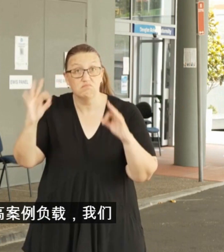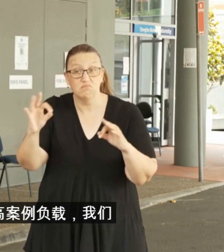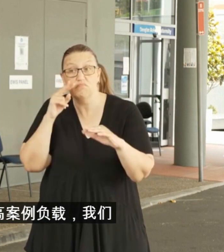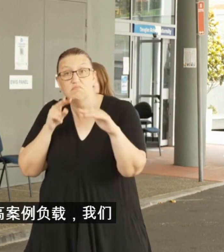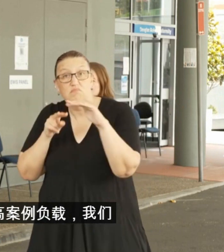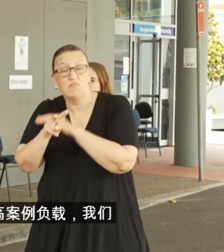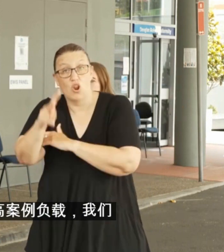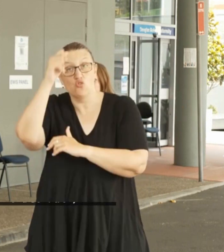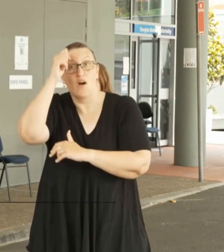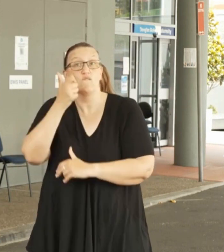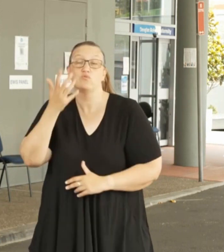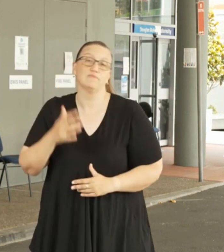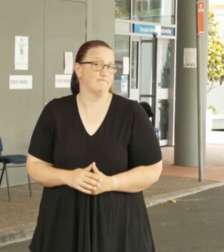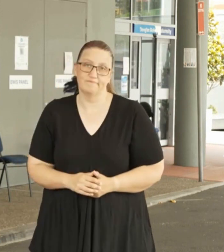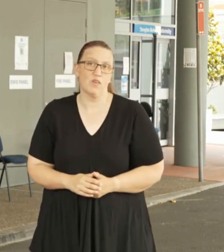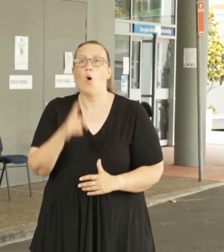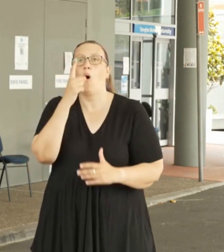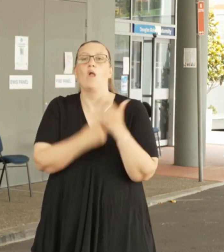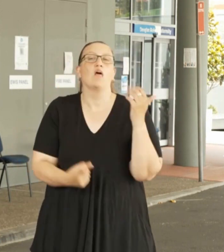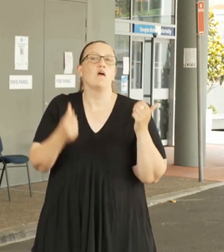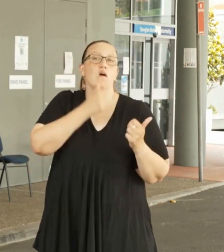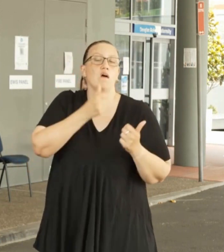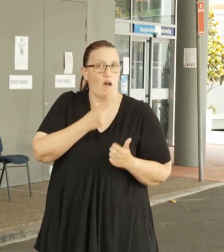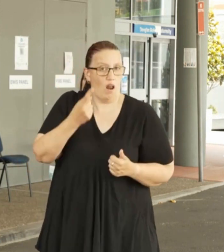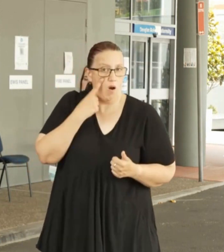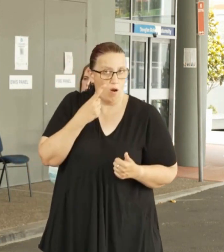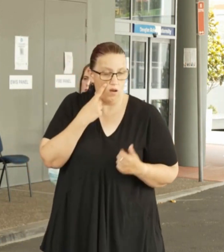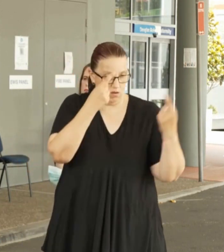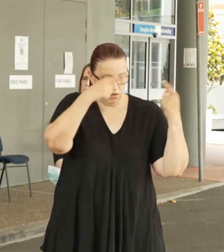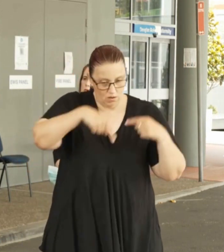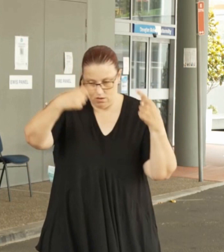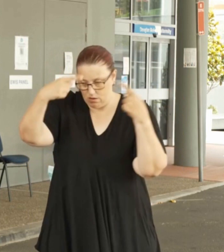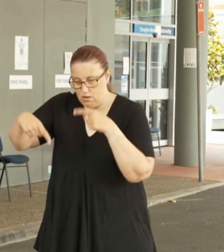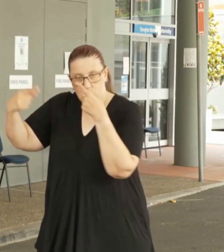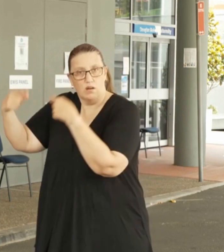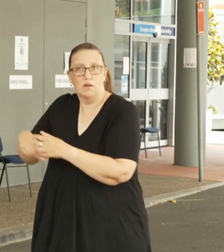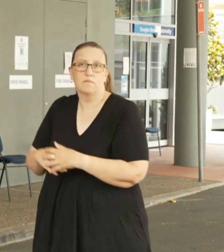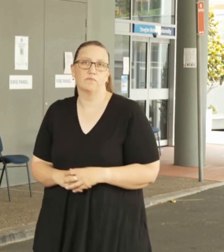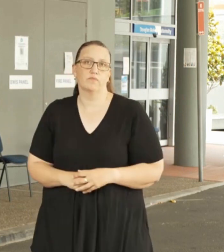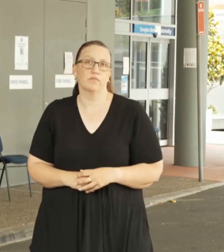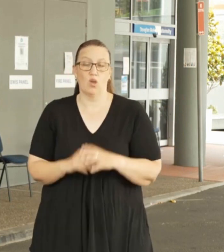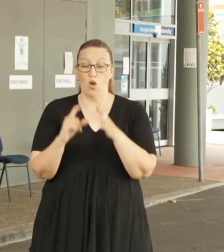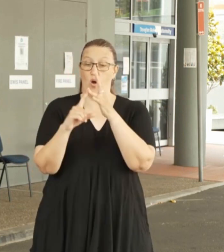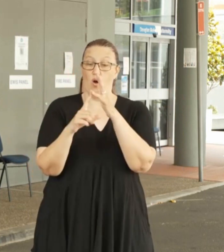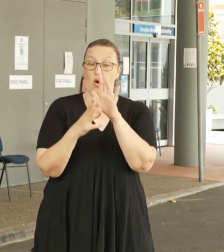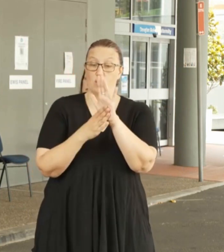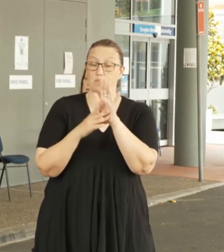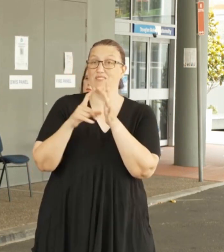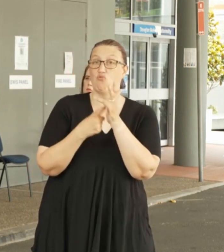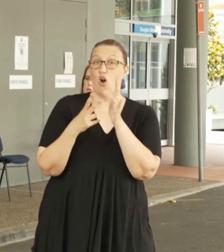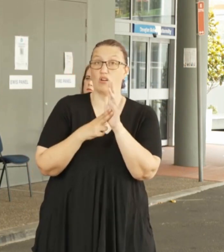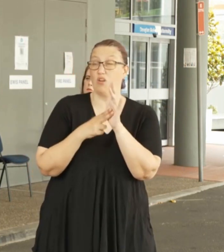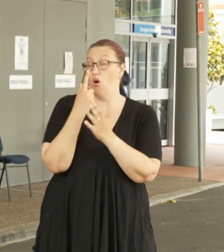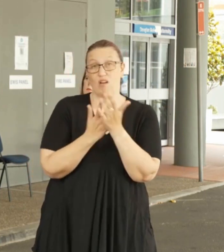a huge numbers, that's very, and of course there's the lag period as well. You don't quite know we still don't know